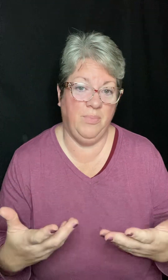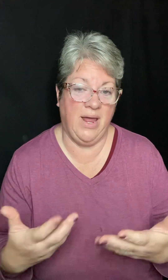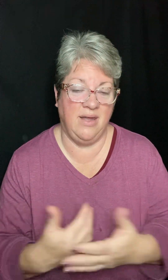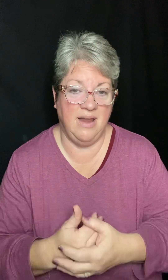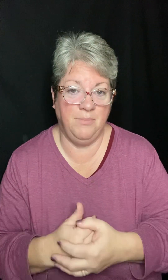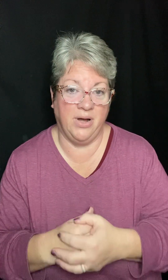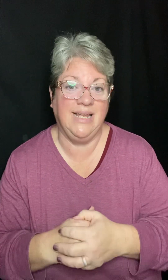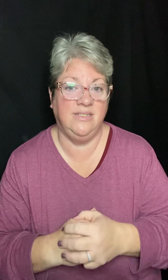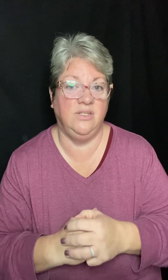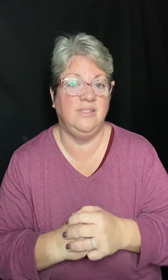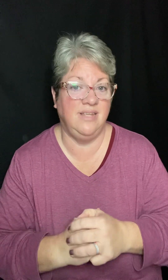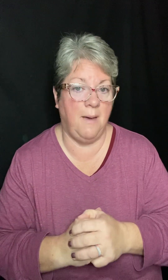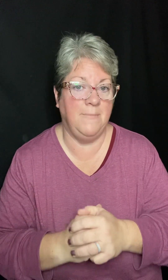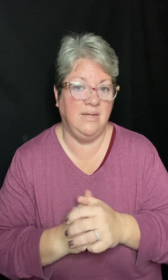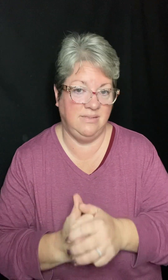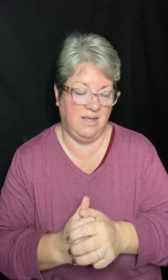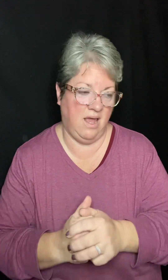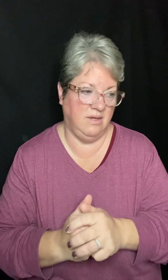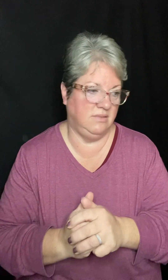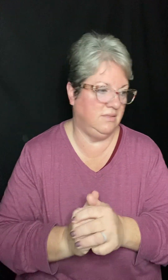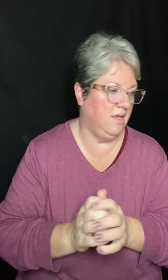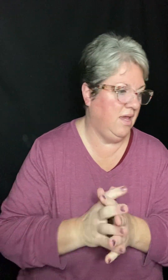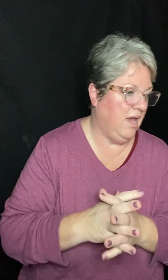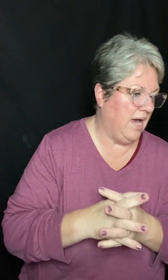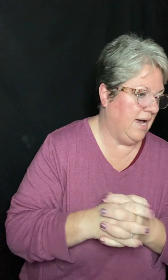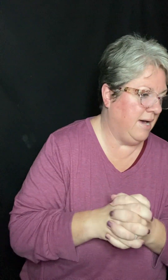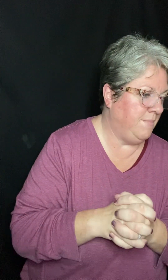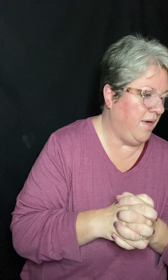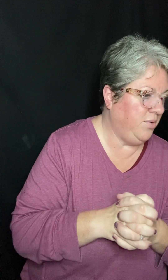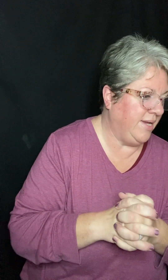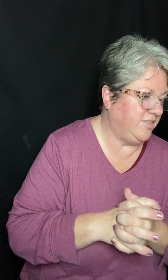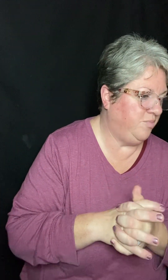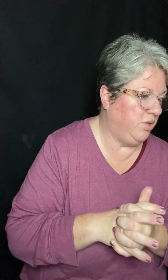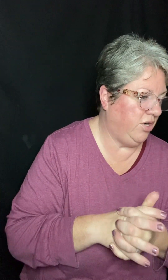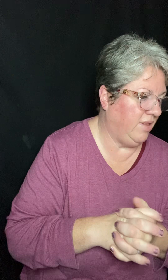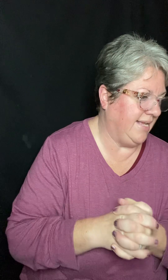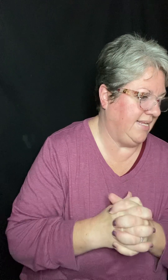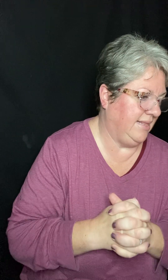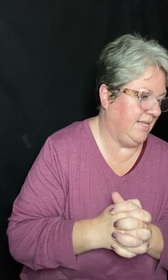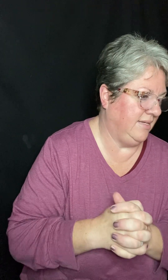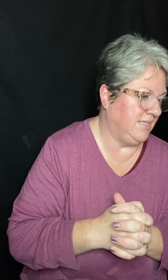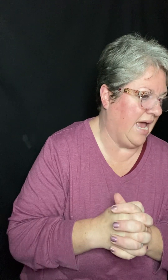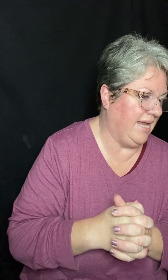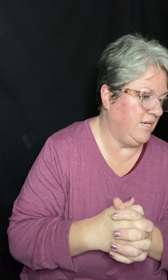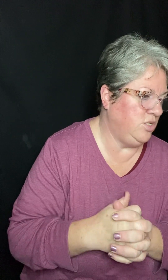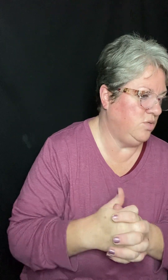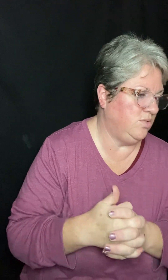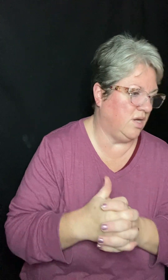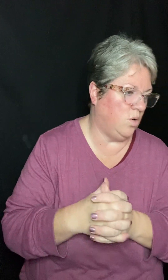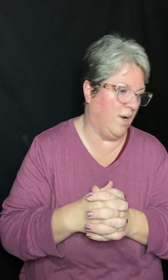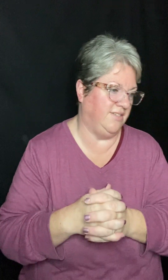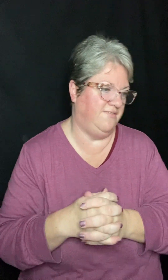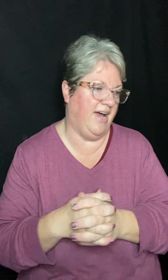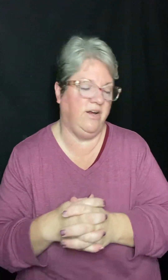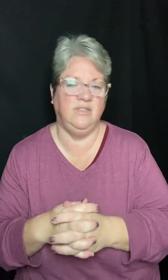a number into some signs. Other ways of pluralizing things, I can use a quantifier such